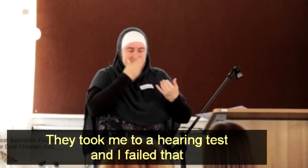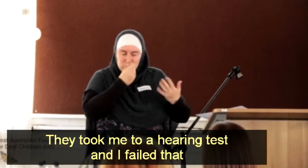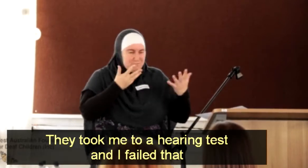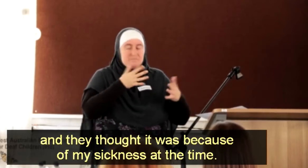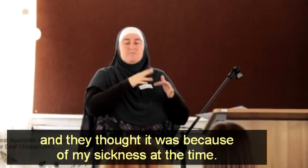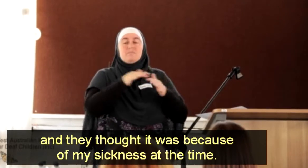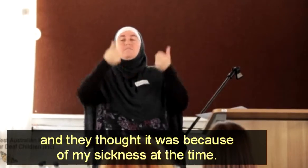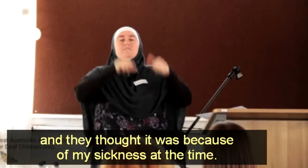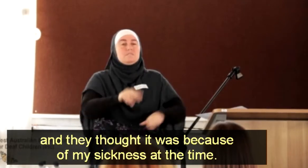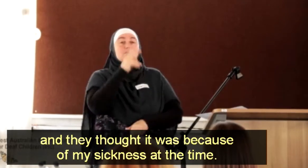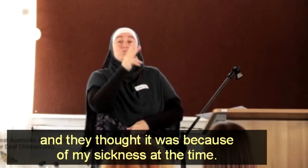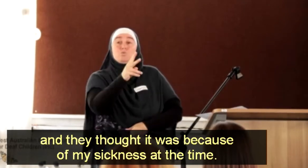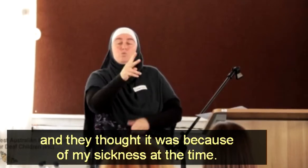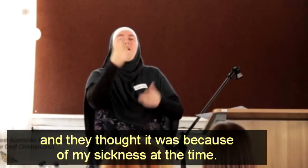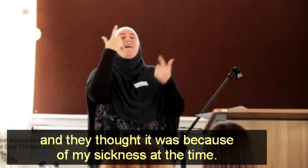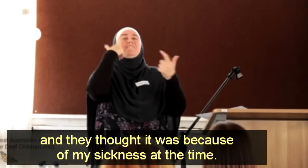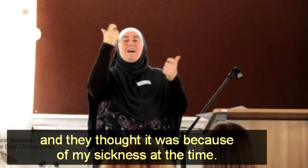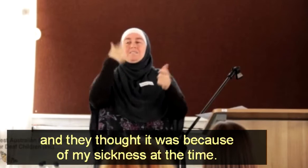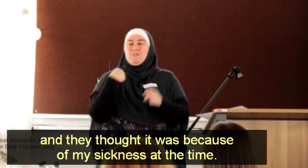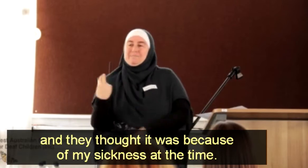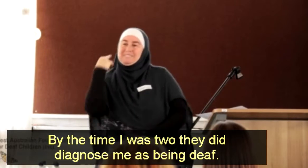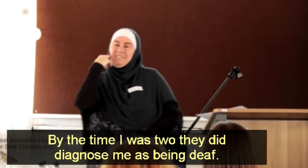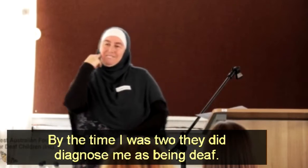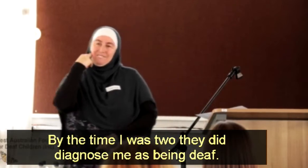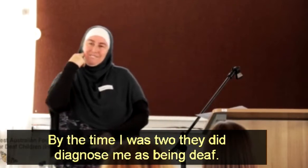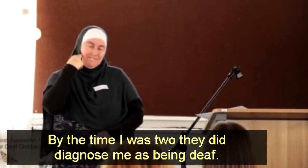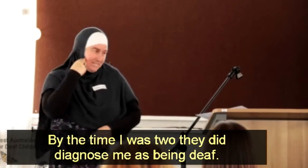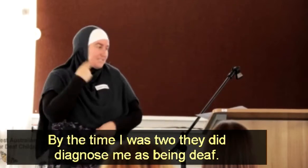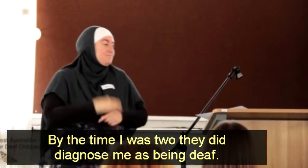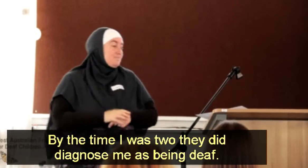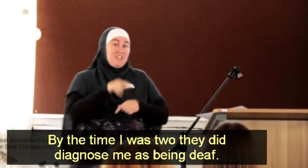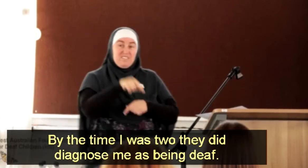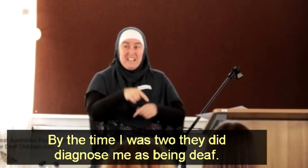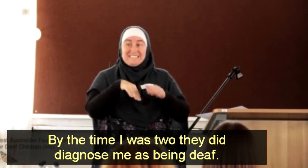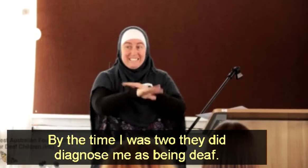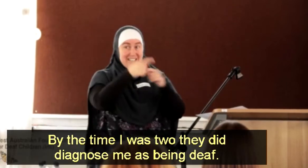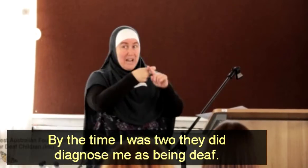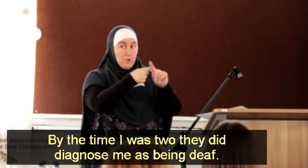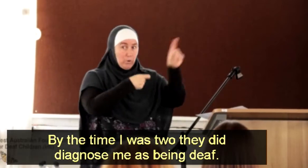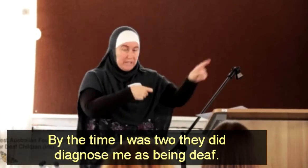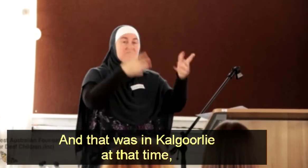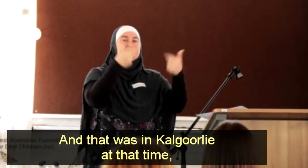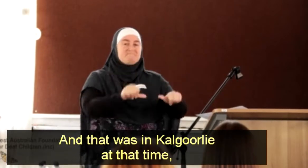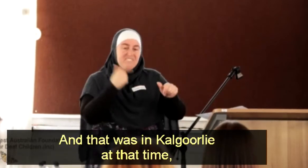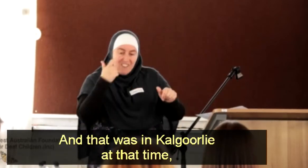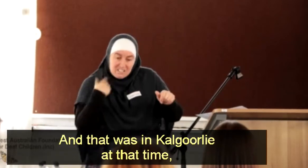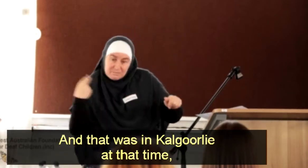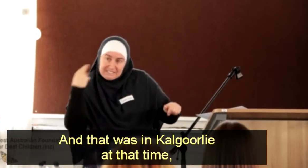but I thought that was because of my sickness at the time. By the time I was 2, they did diagnose me as being deaf, and that was in Kalgoorlie at that